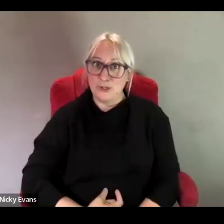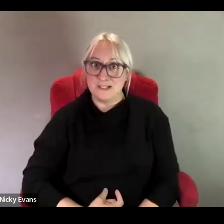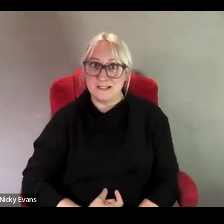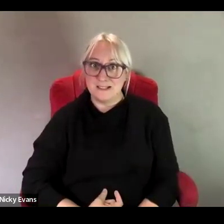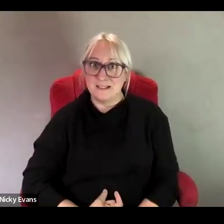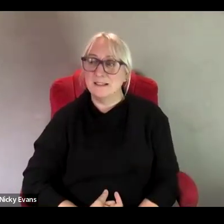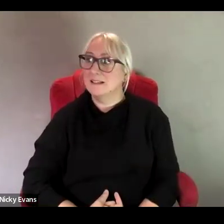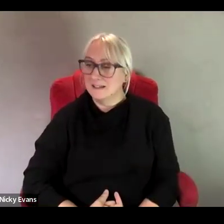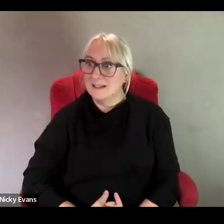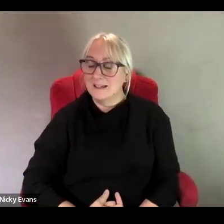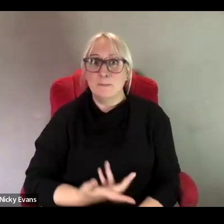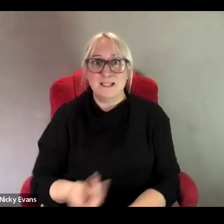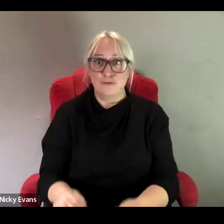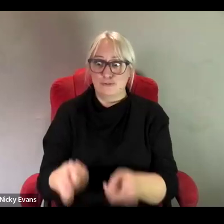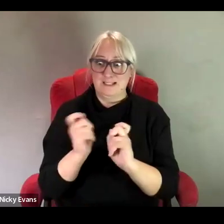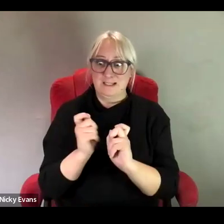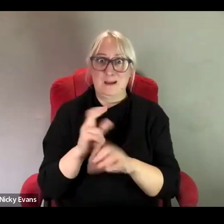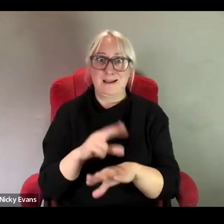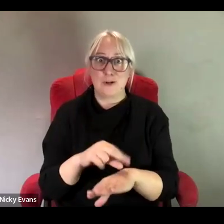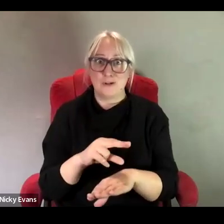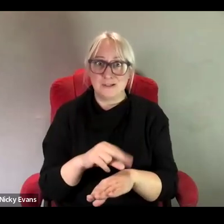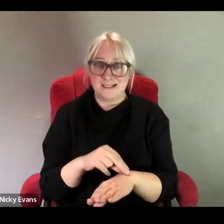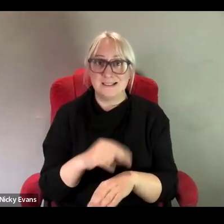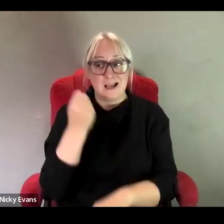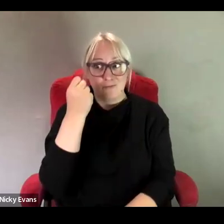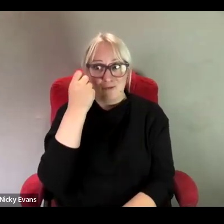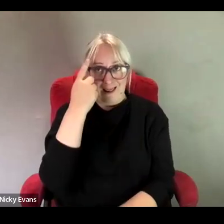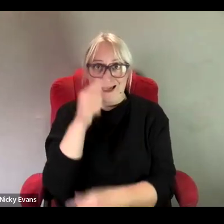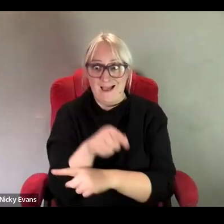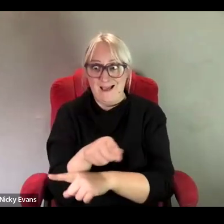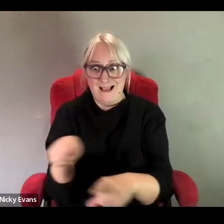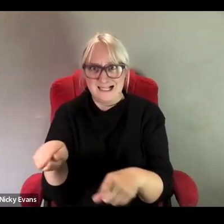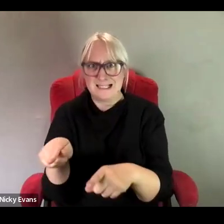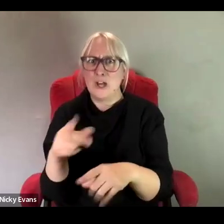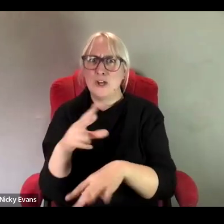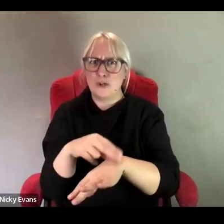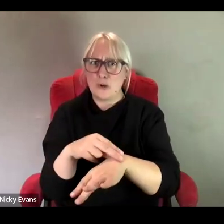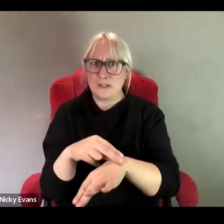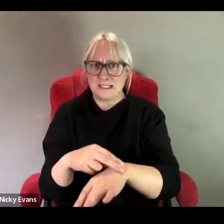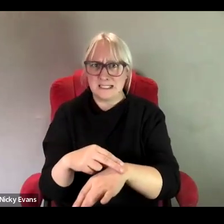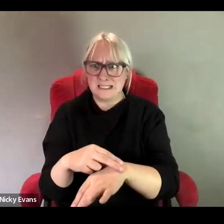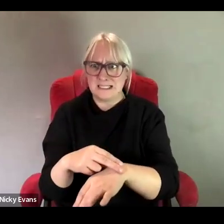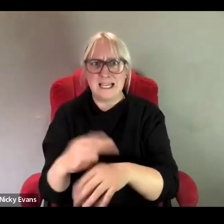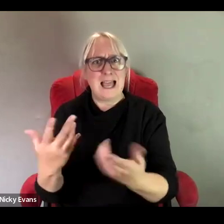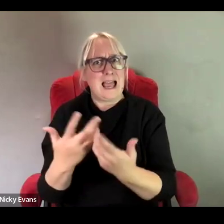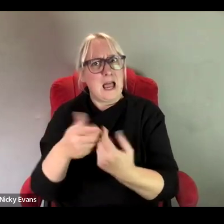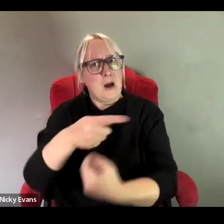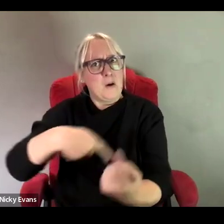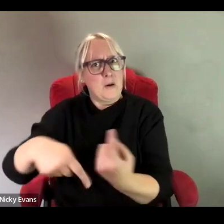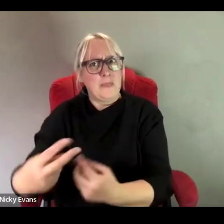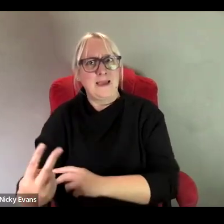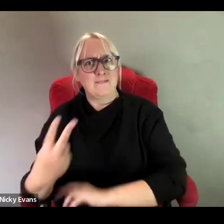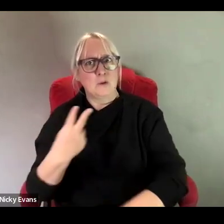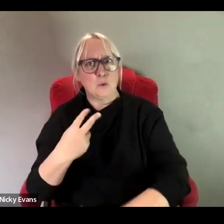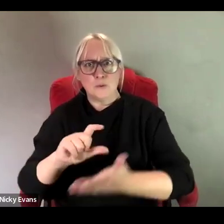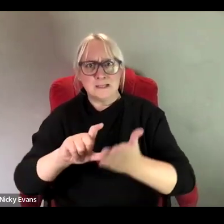of doctors and experiencing the way that they see disability and that they see people